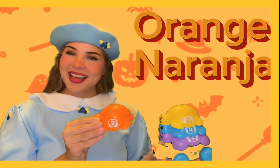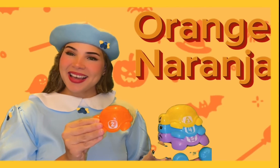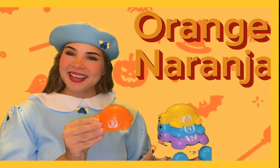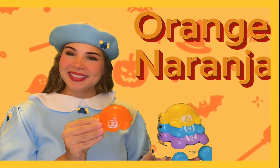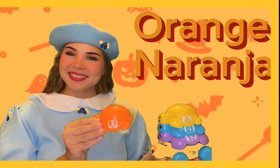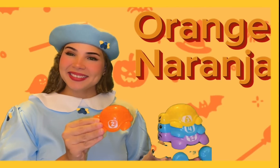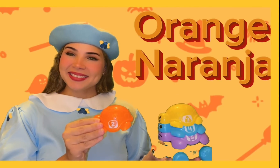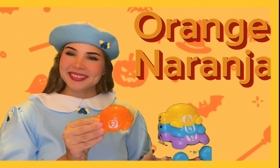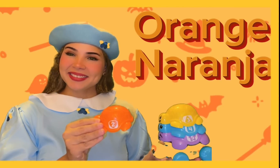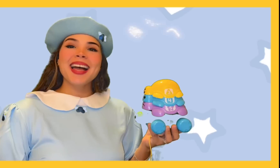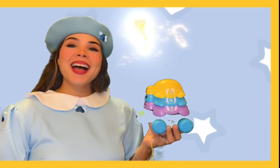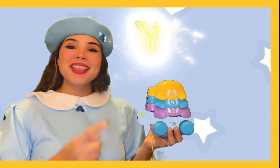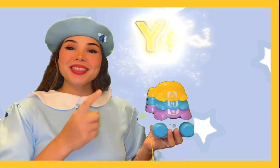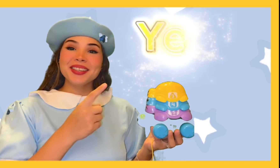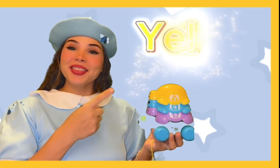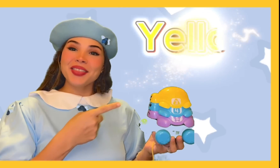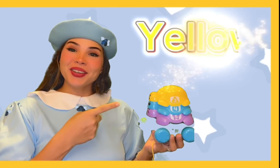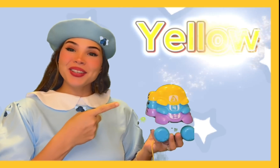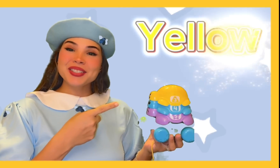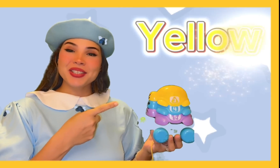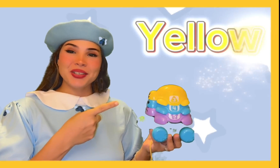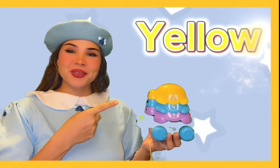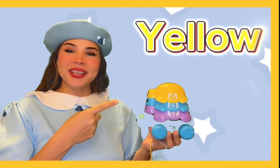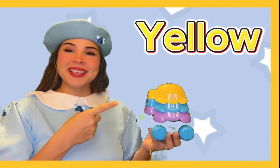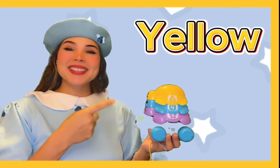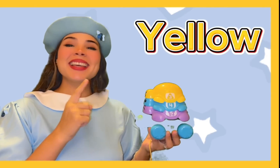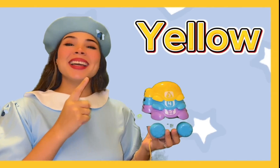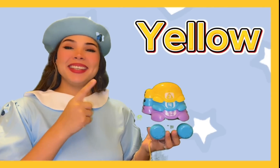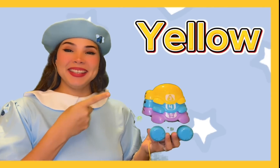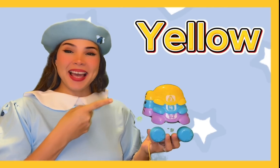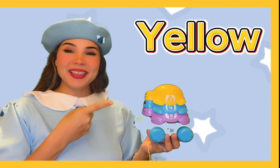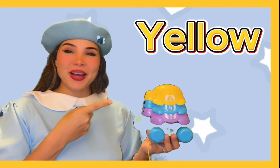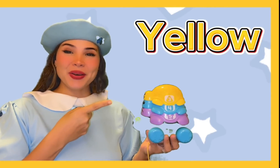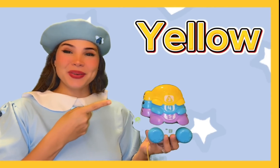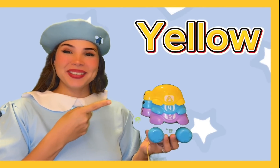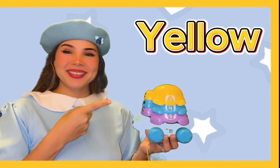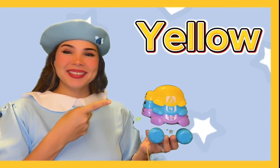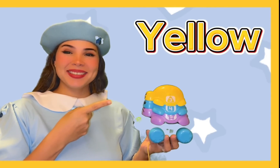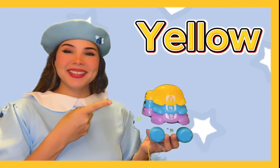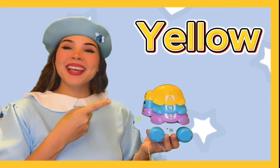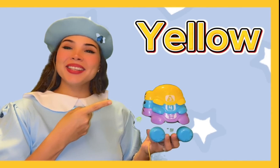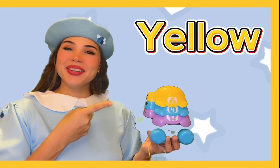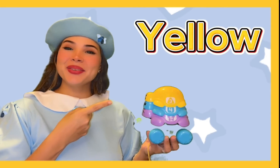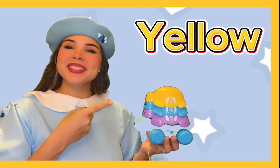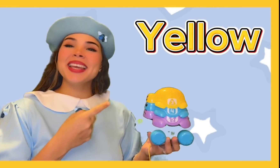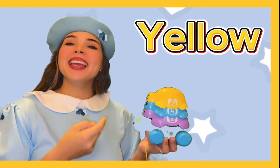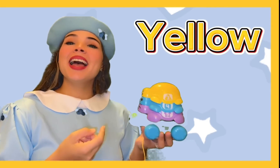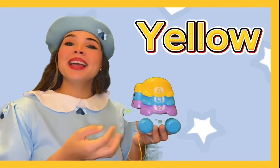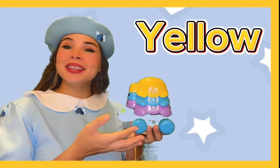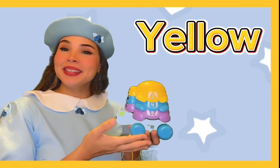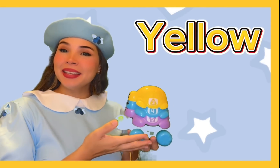Naranja. The third turtle is yellow. Can you say